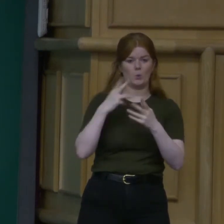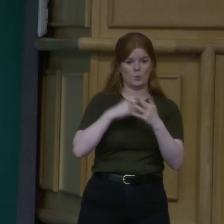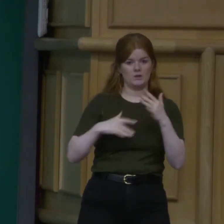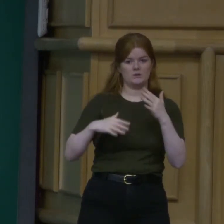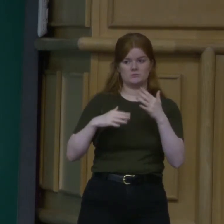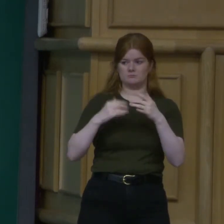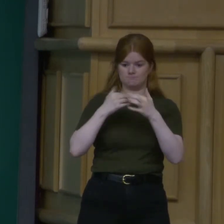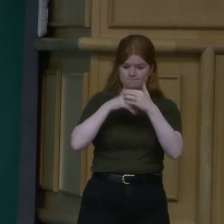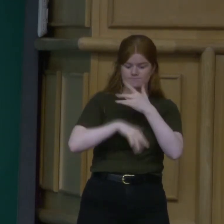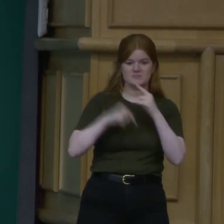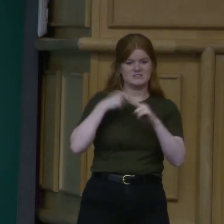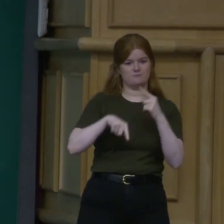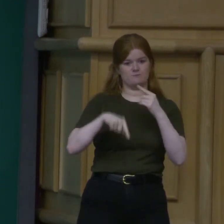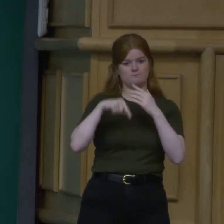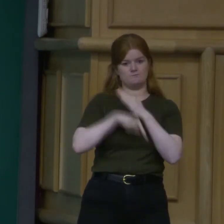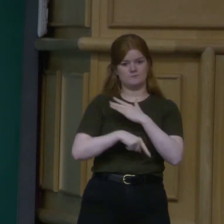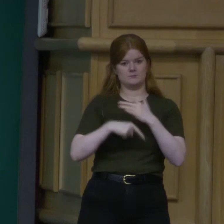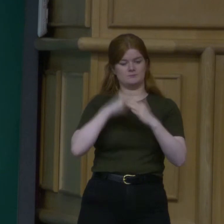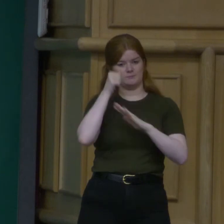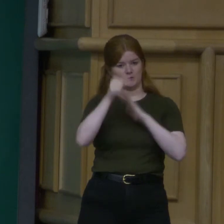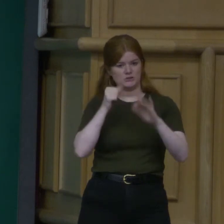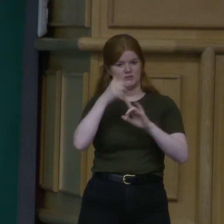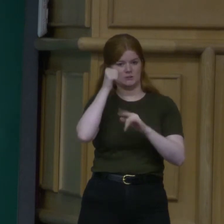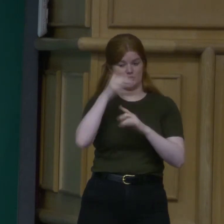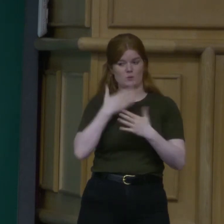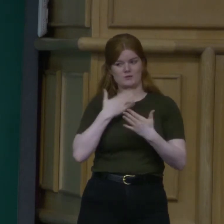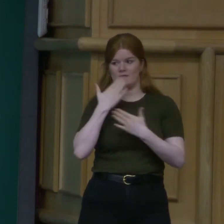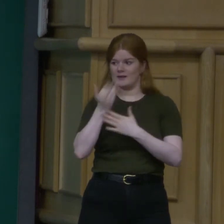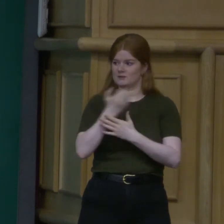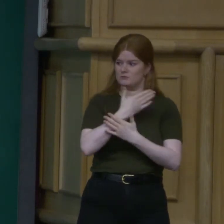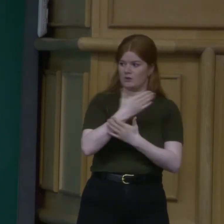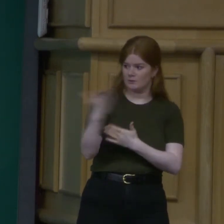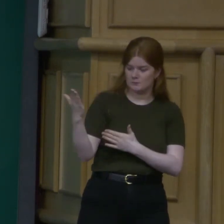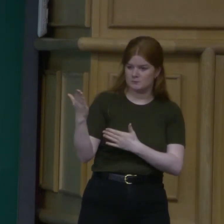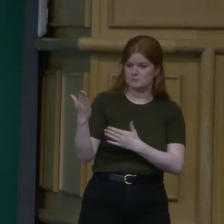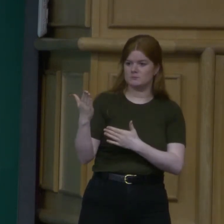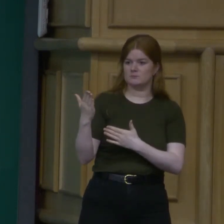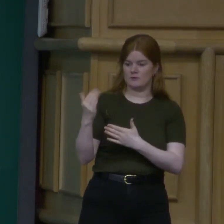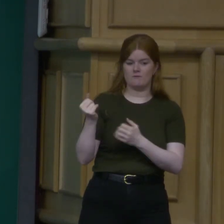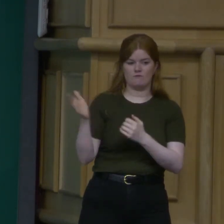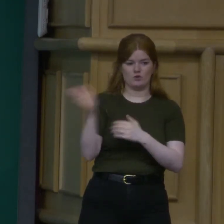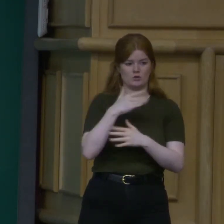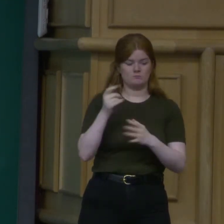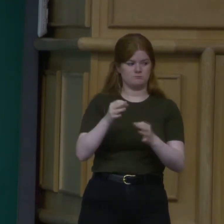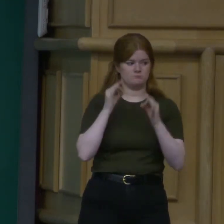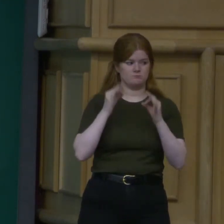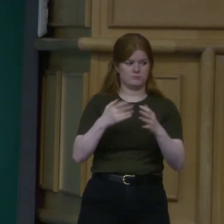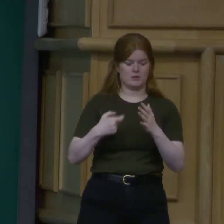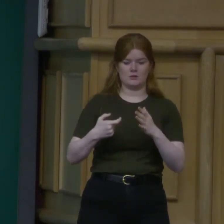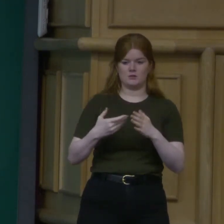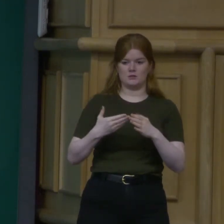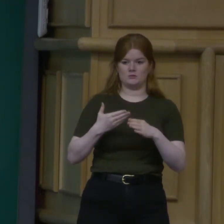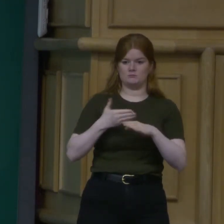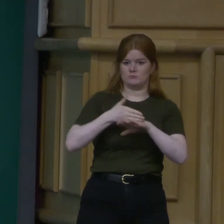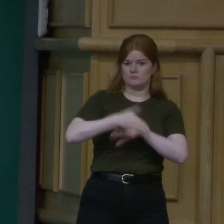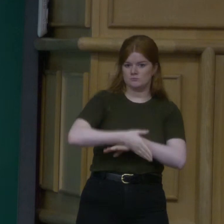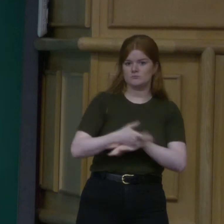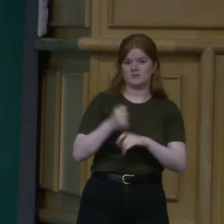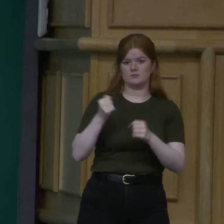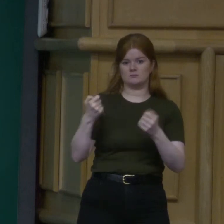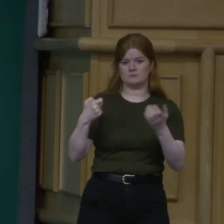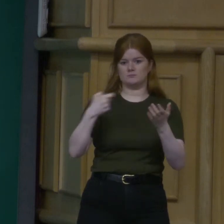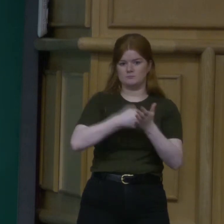on-the-ground experience and expertise. And I'm going to thank them, each and every one of them, for their enormous contribution to